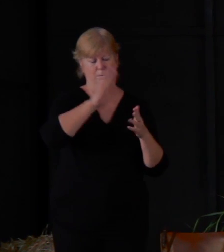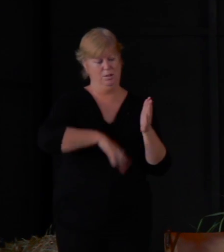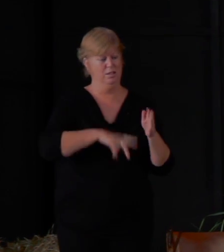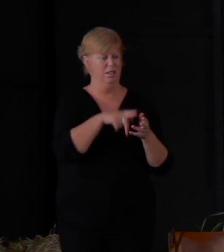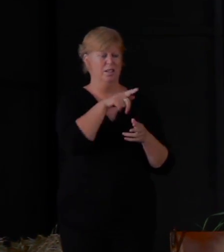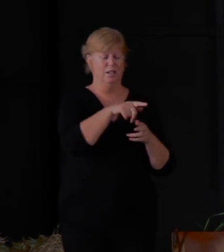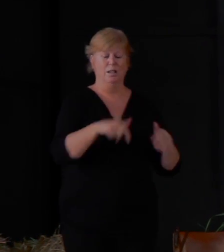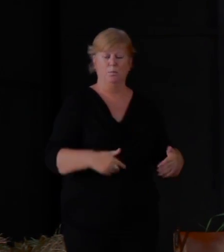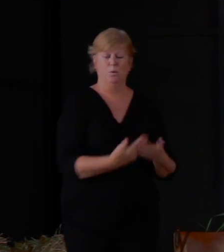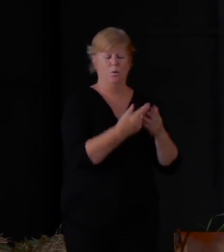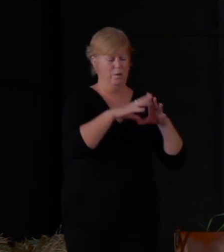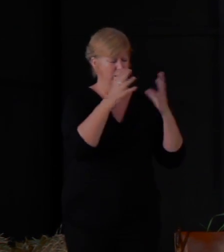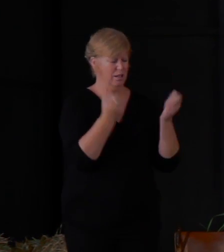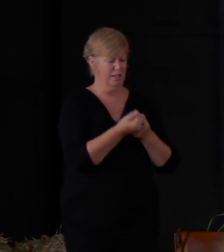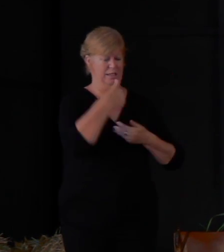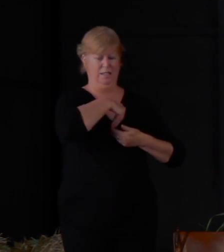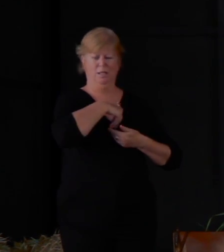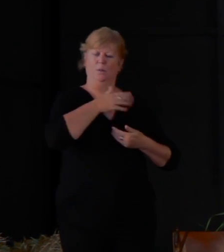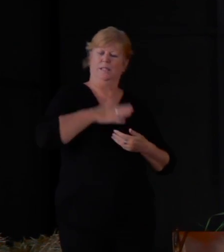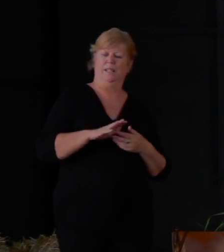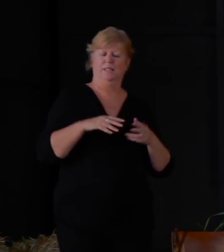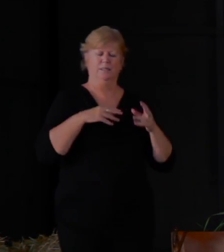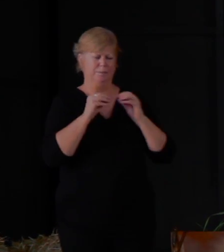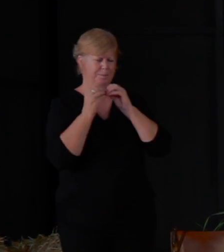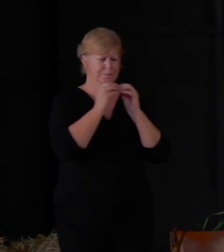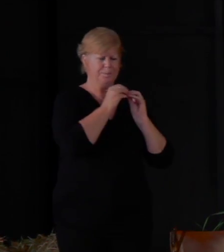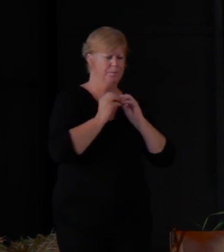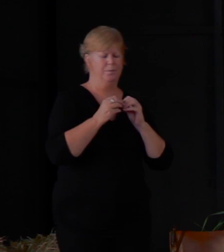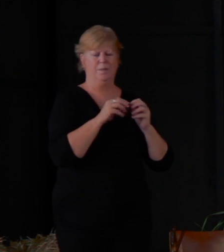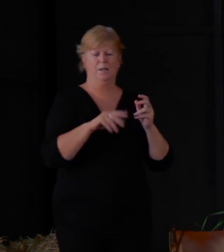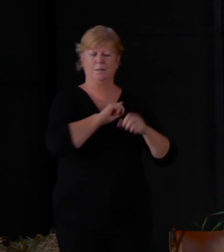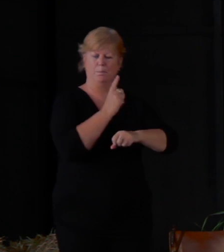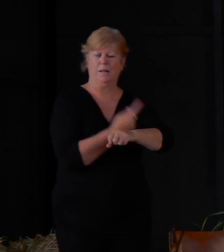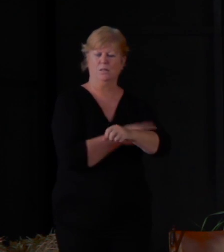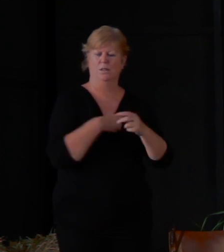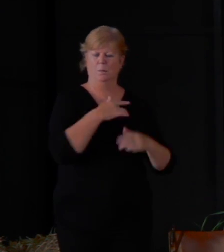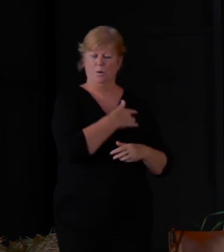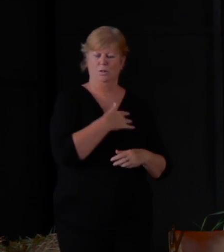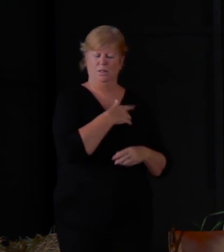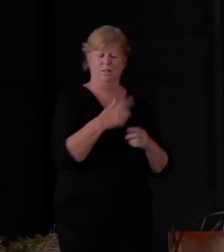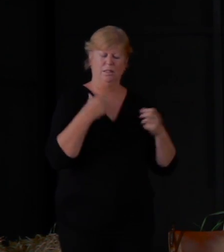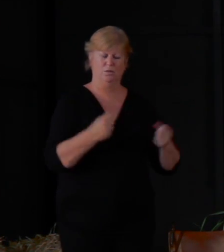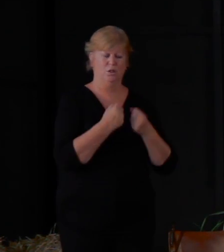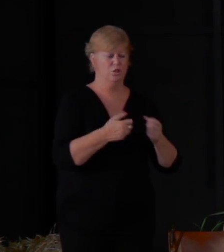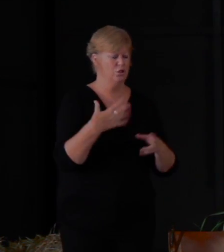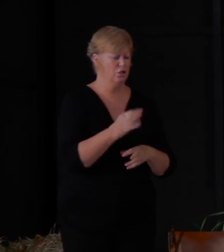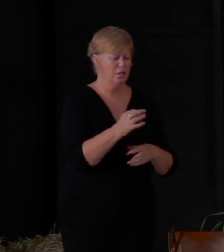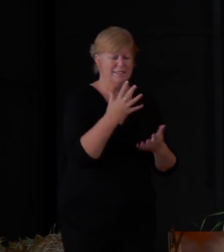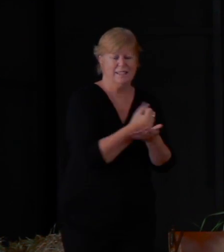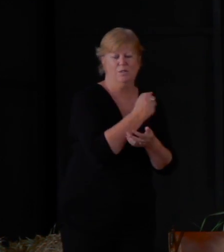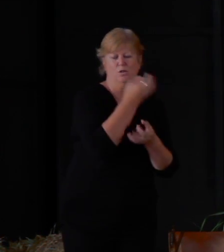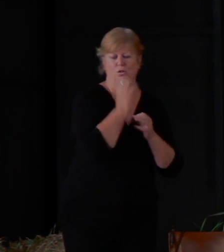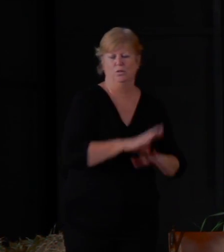even though we're born with all that within us, we need to work those emotional muscles for them to get strong. That's why you should not save your children from